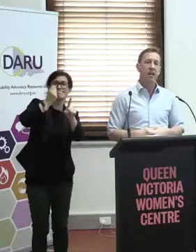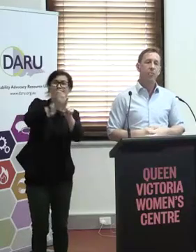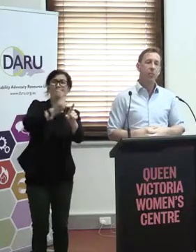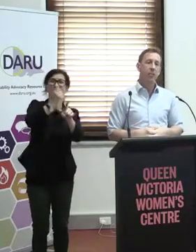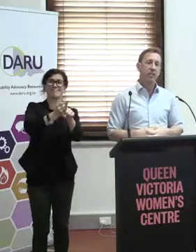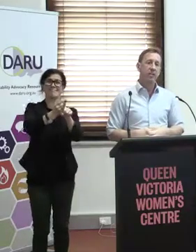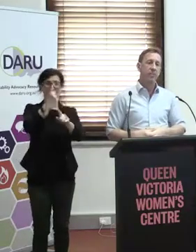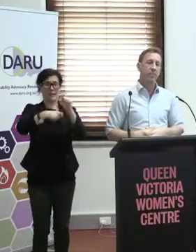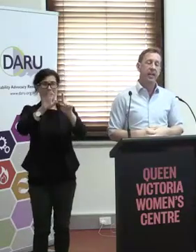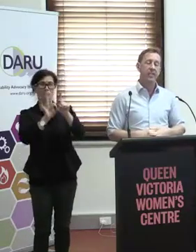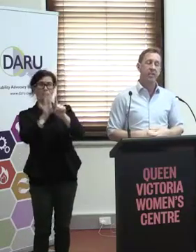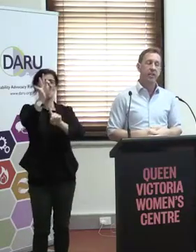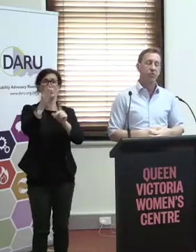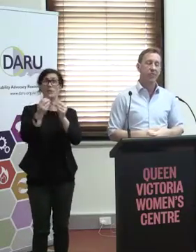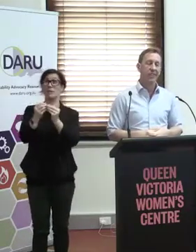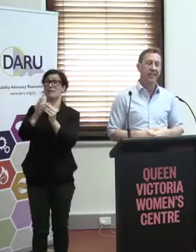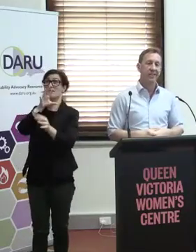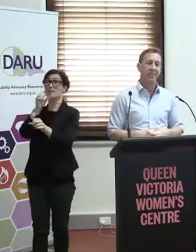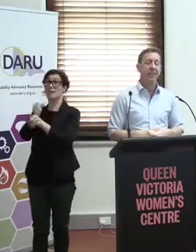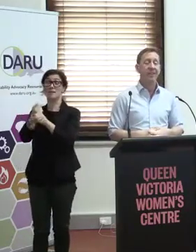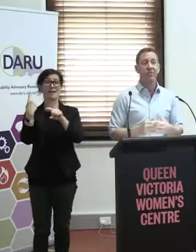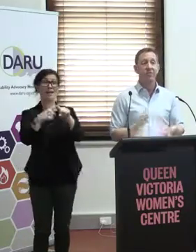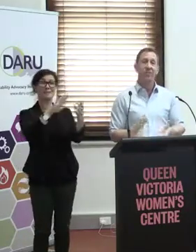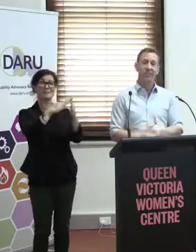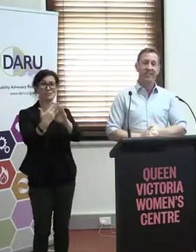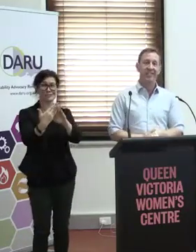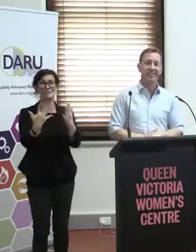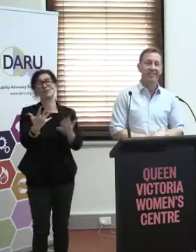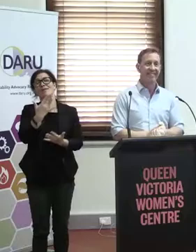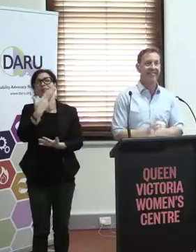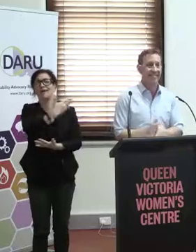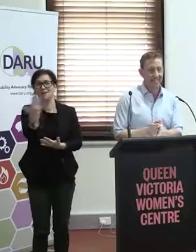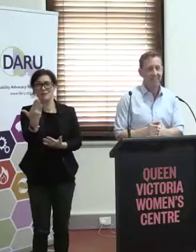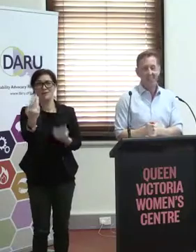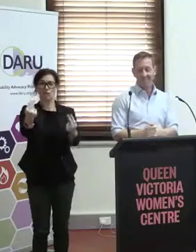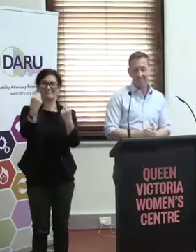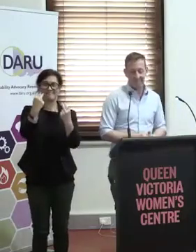advocacy, both within government and to the general community. Thank you so much for listening.